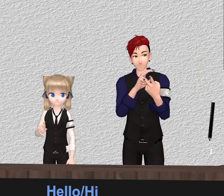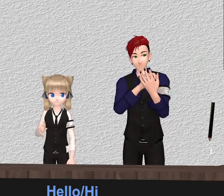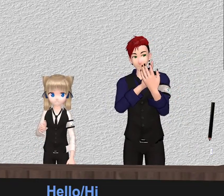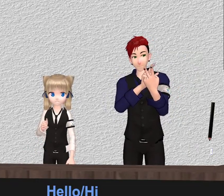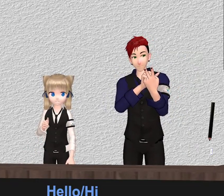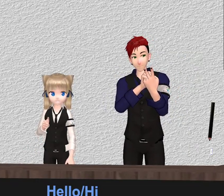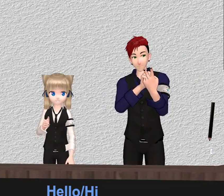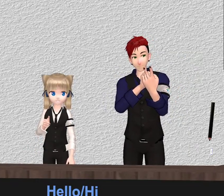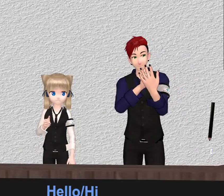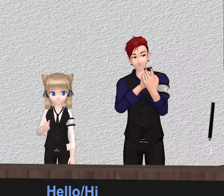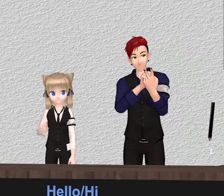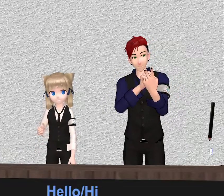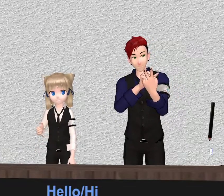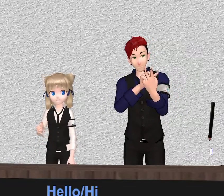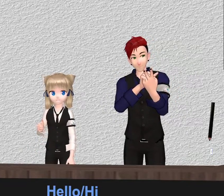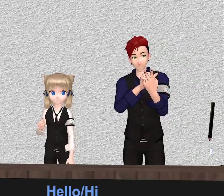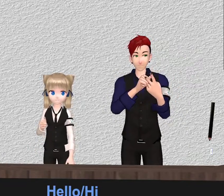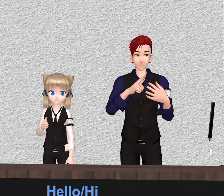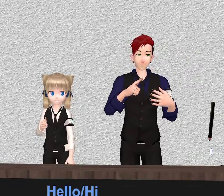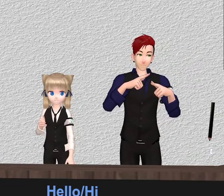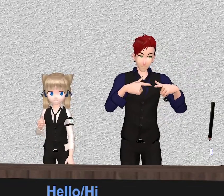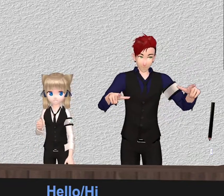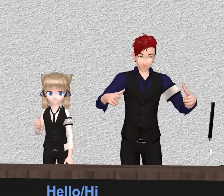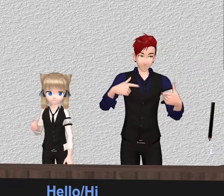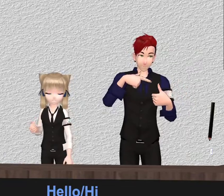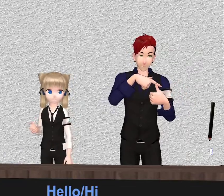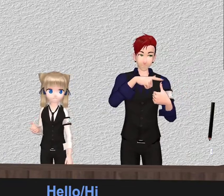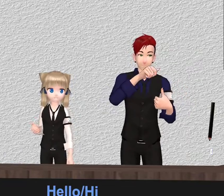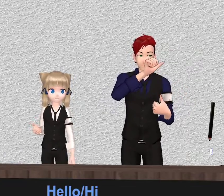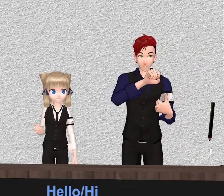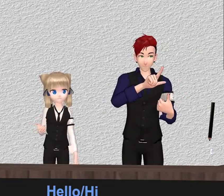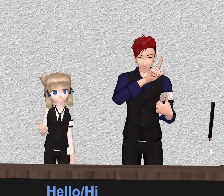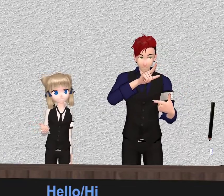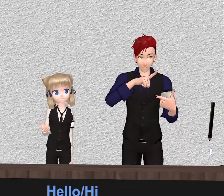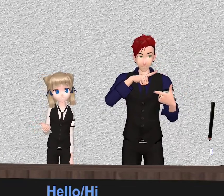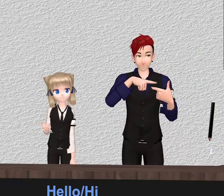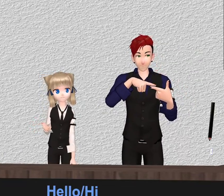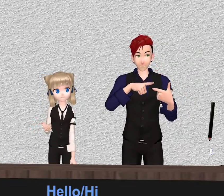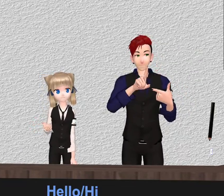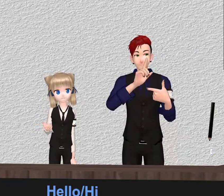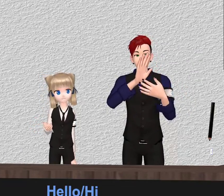ASL, BSL, and LSF, which is American, British, and French Sign Language. And